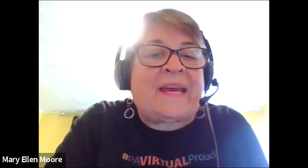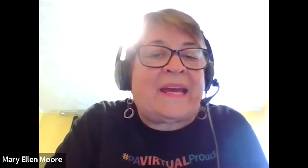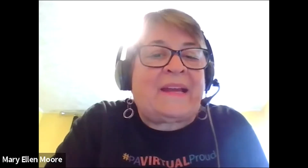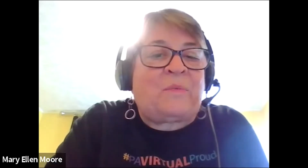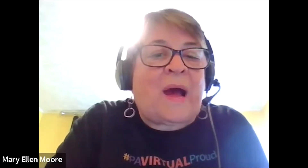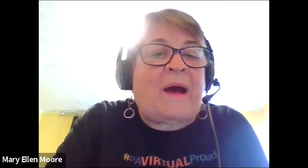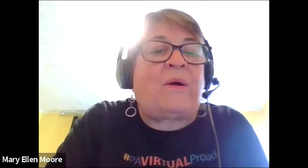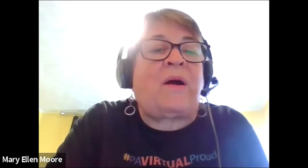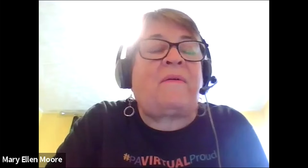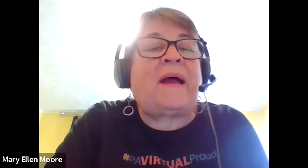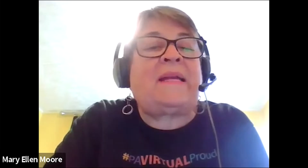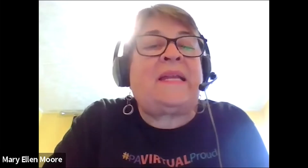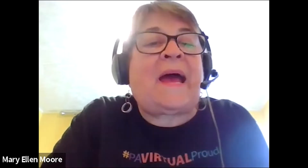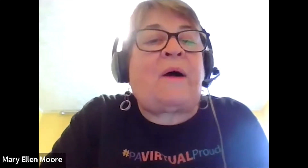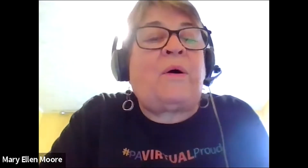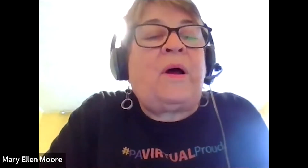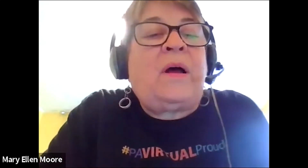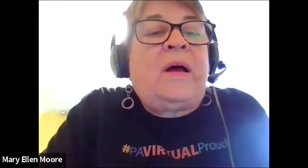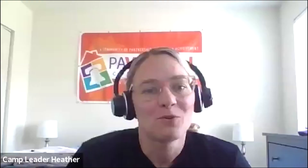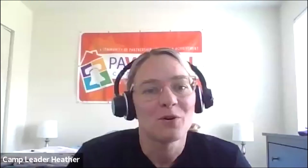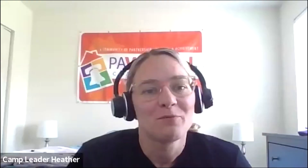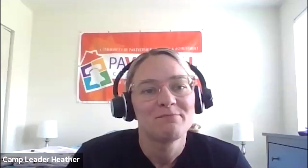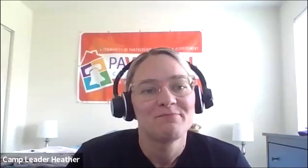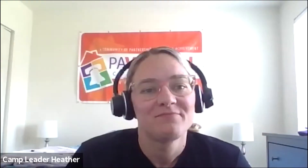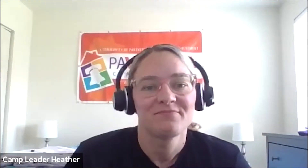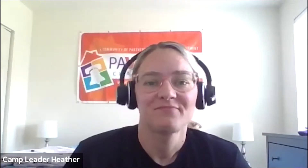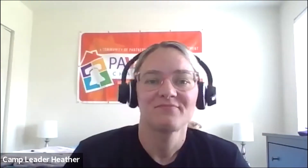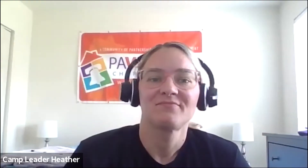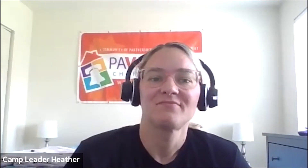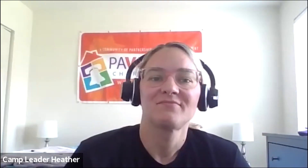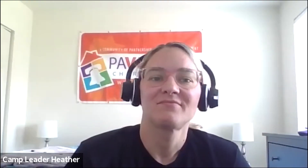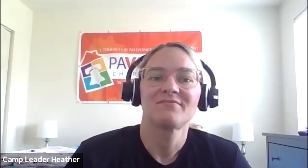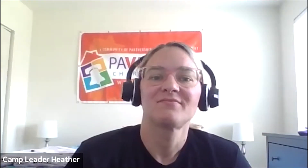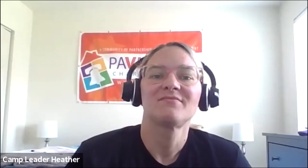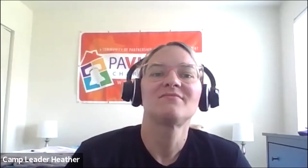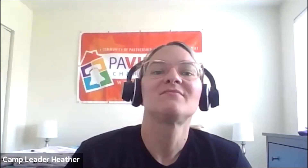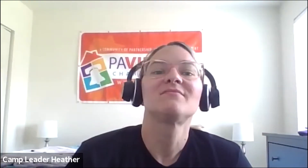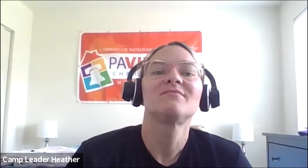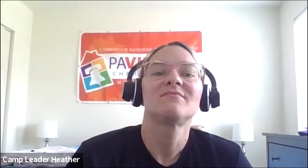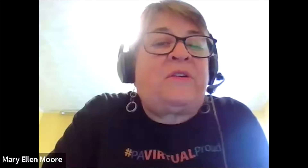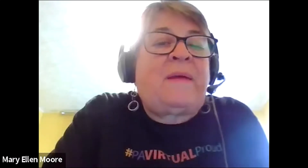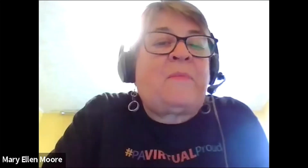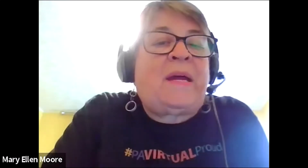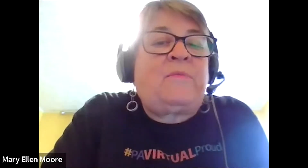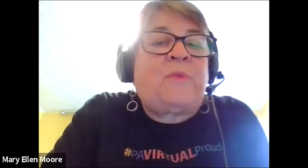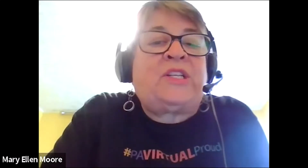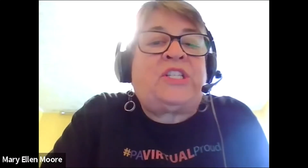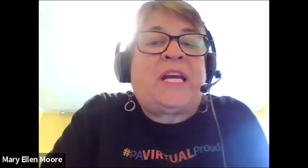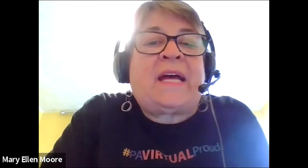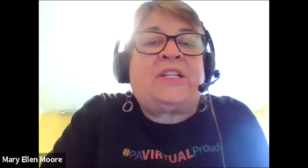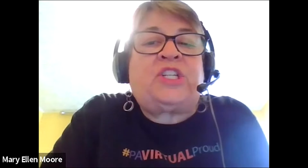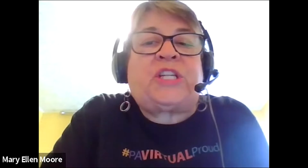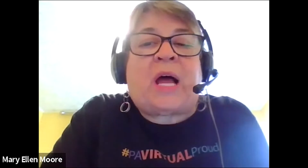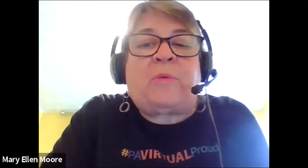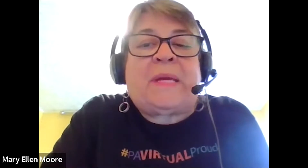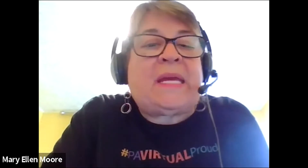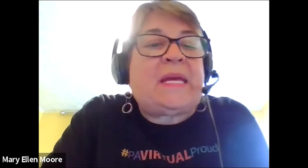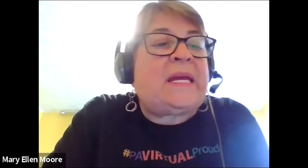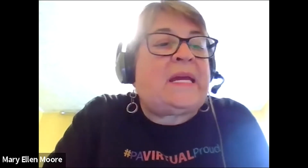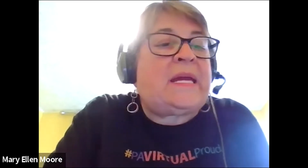Megan. Wow. All right. Now, very cool. Renji, is it Renji? Am I saying your name right? Renji and Shelby.